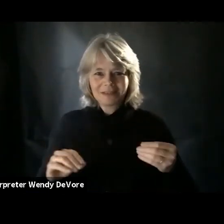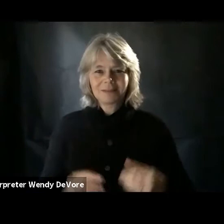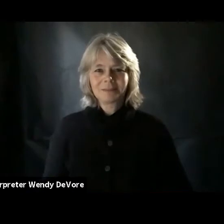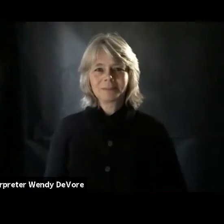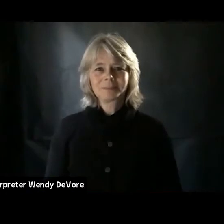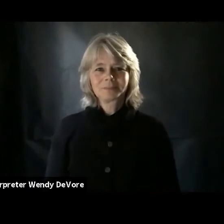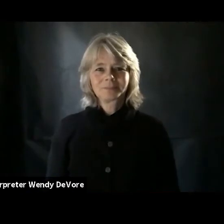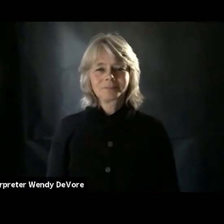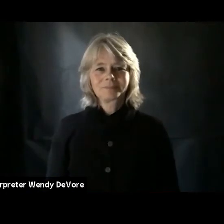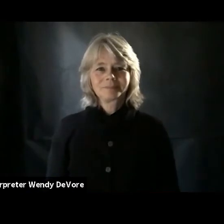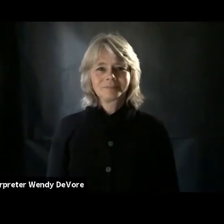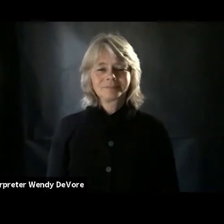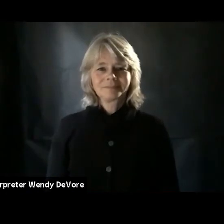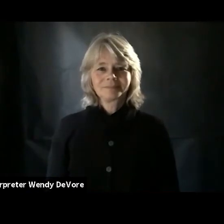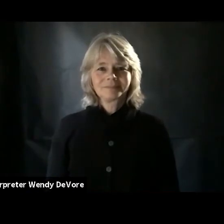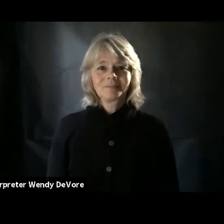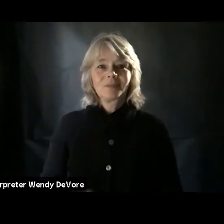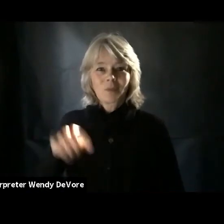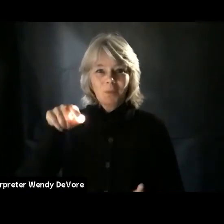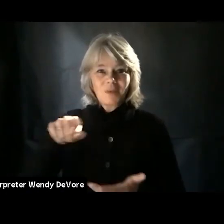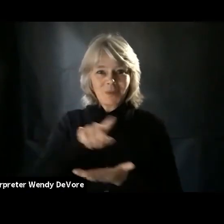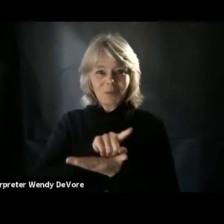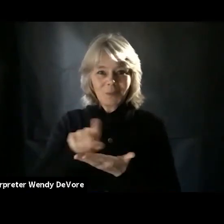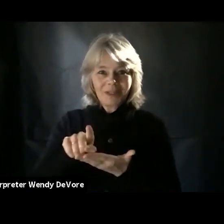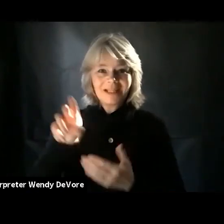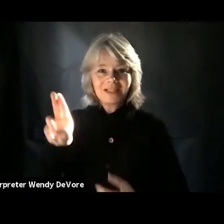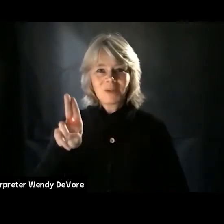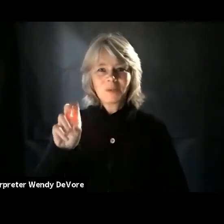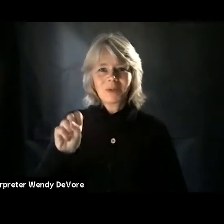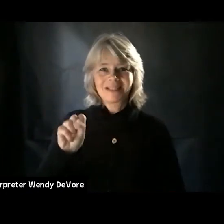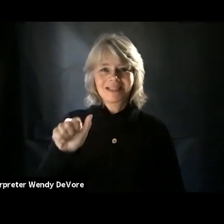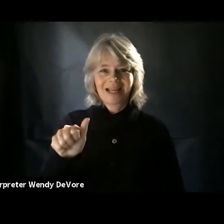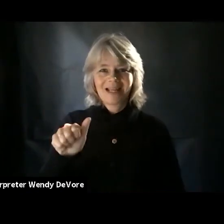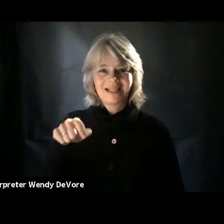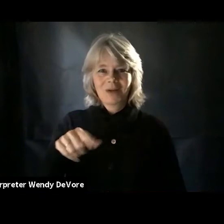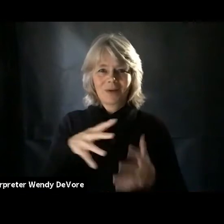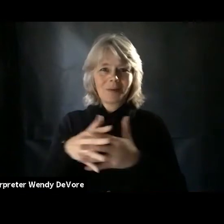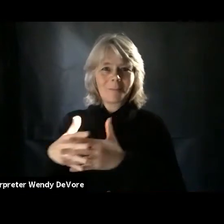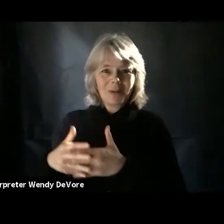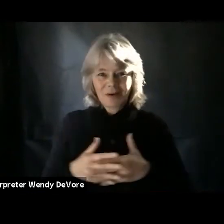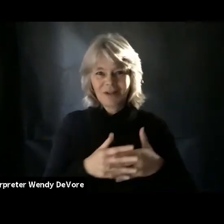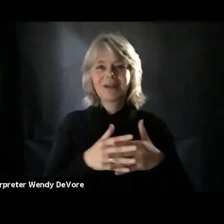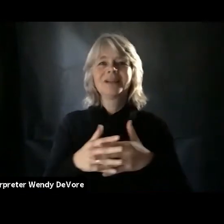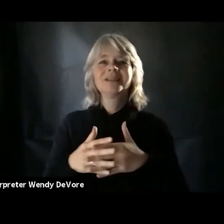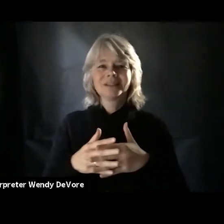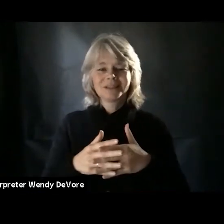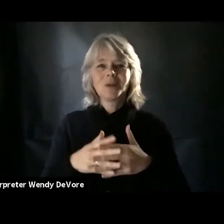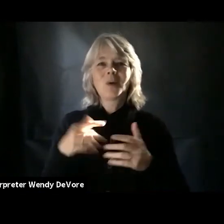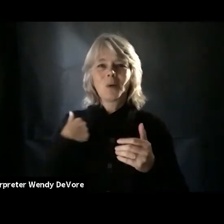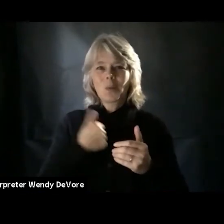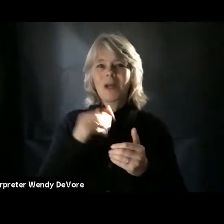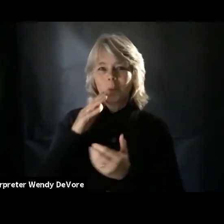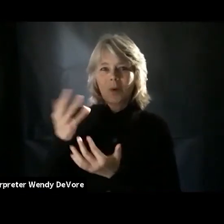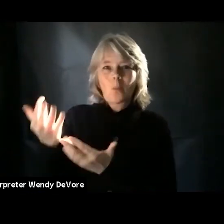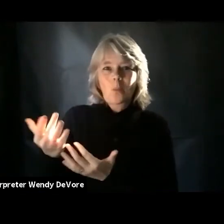because this week here in the United States, we are awaiting the results of the elections